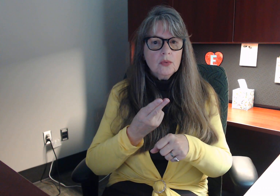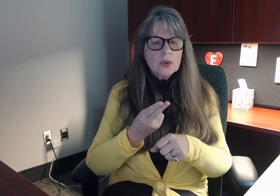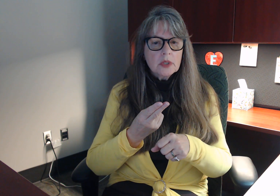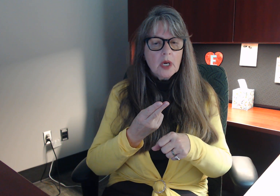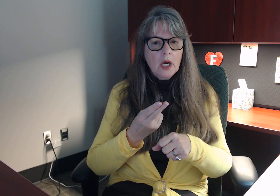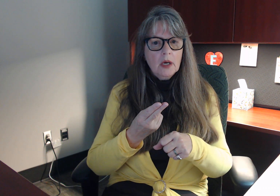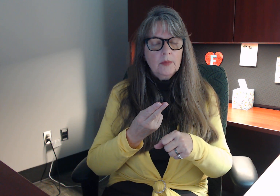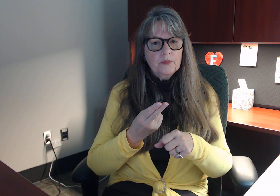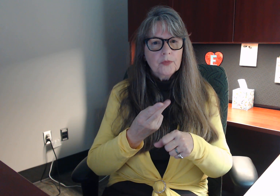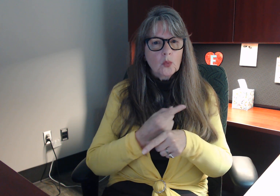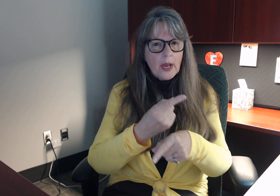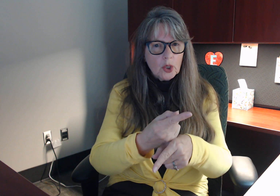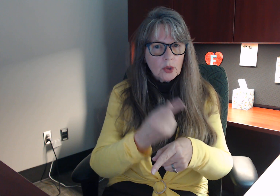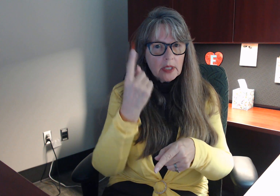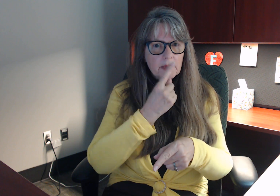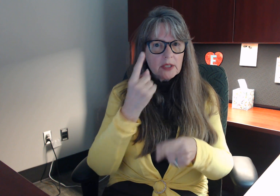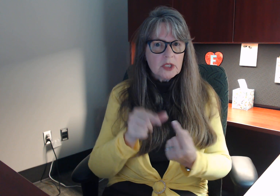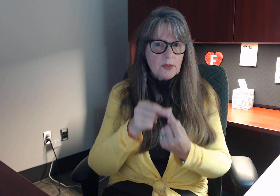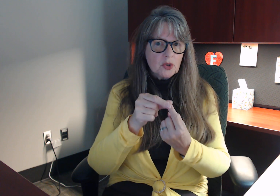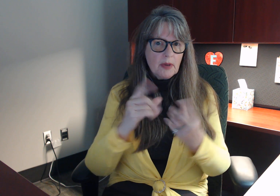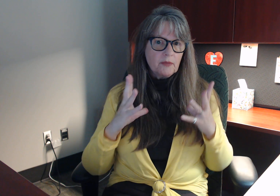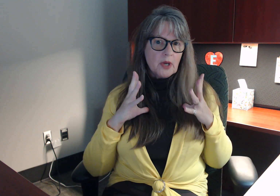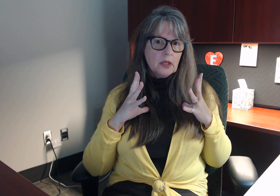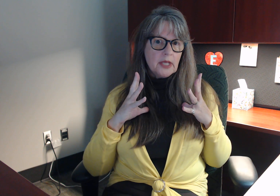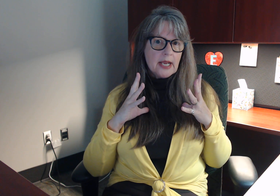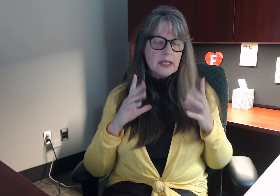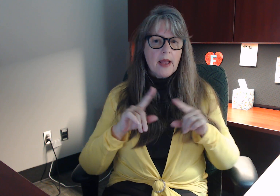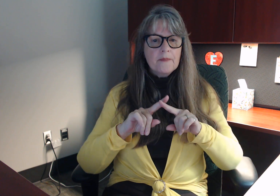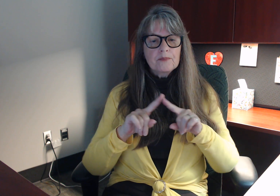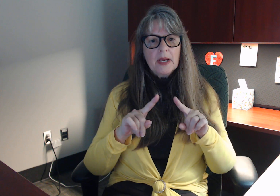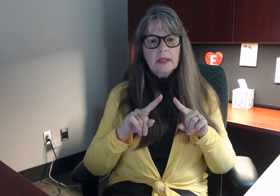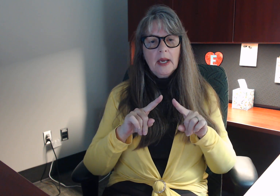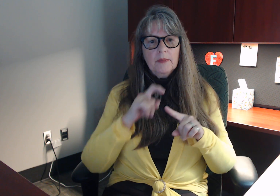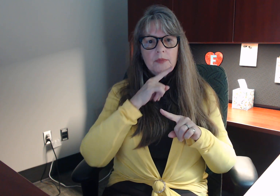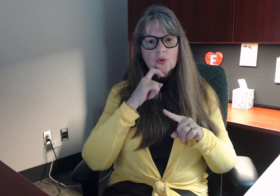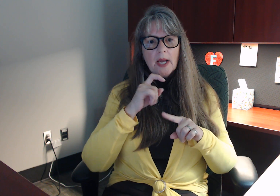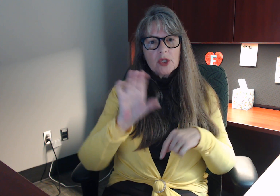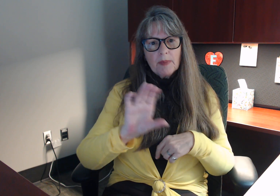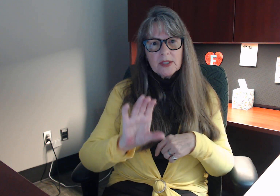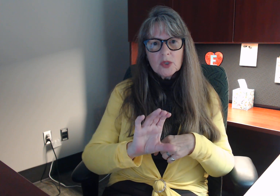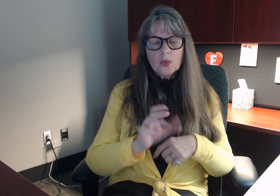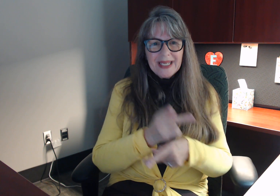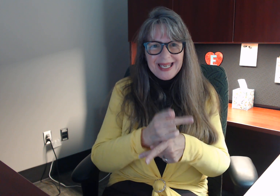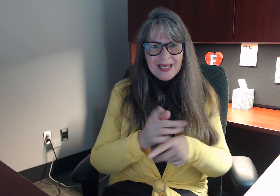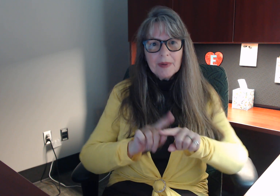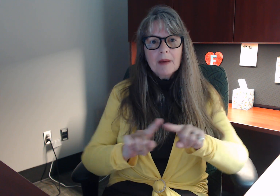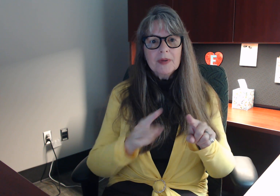use regularly because it's special, maybe for the holidays. But dried spices will keep, but they're